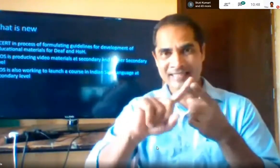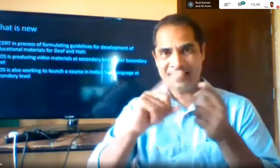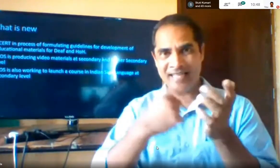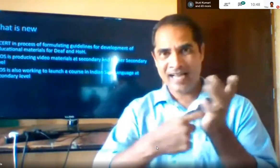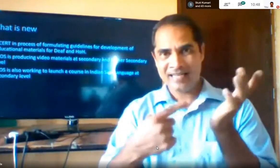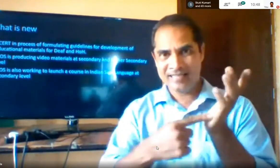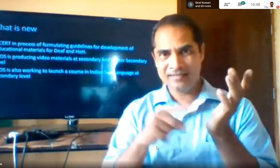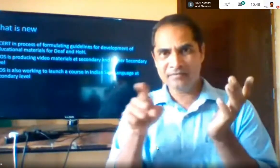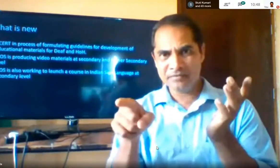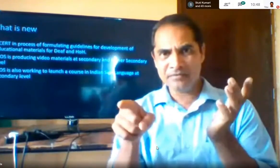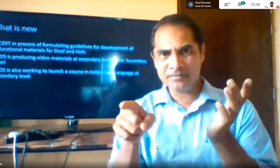So NCERT.